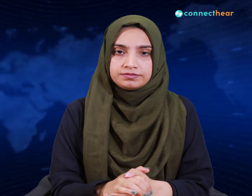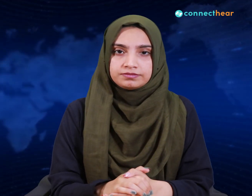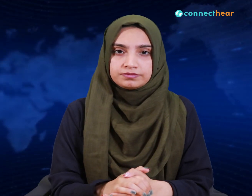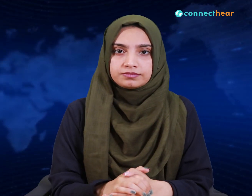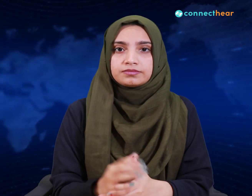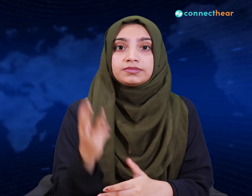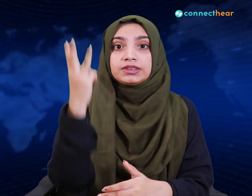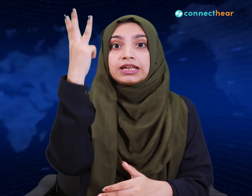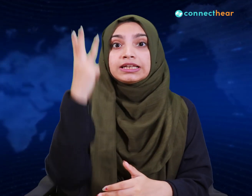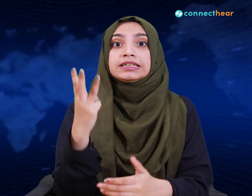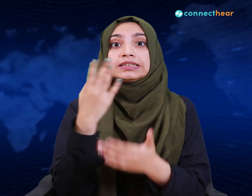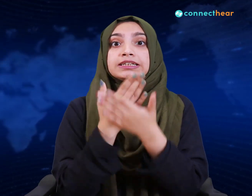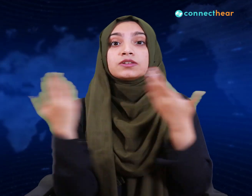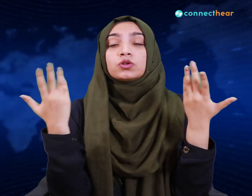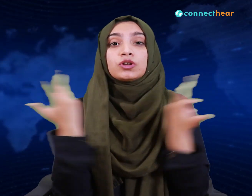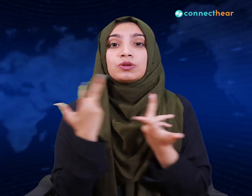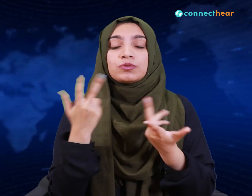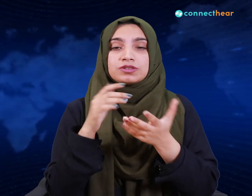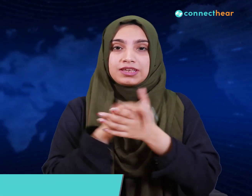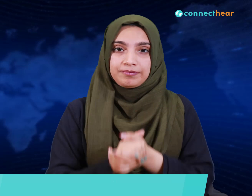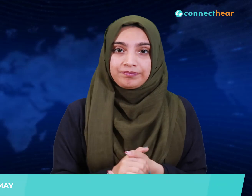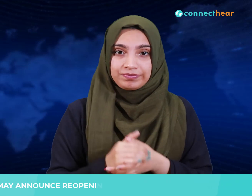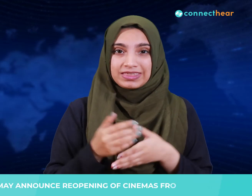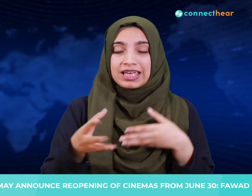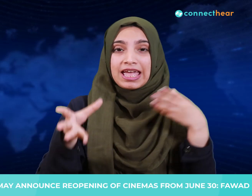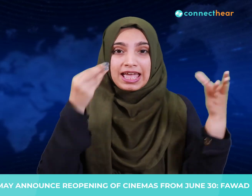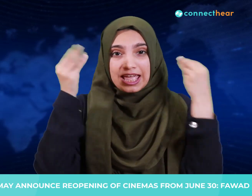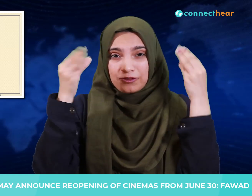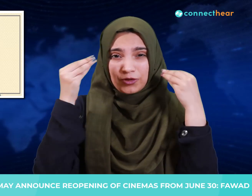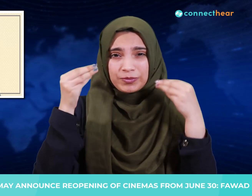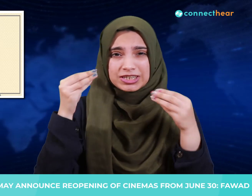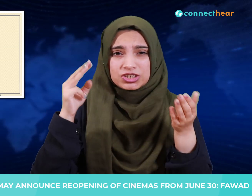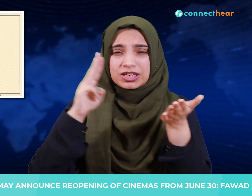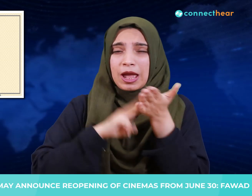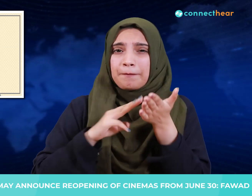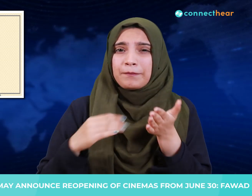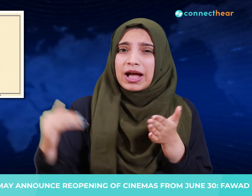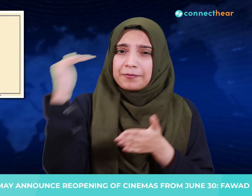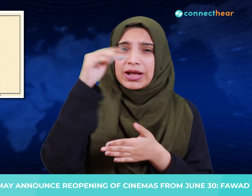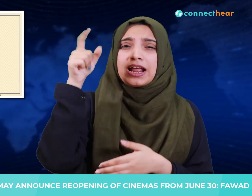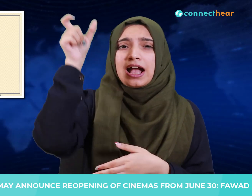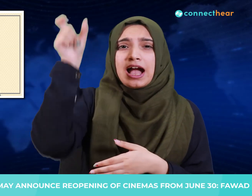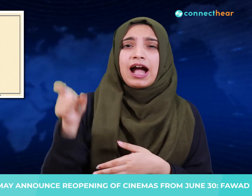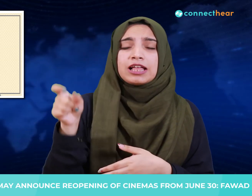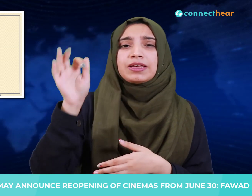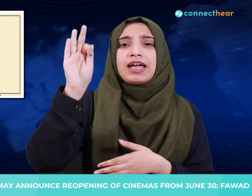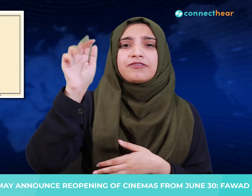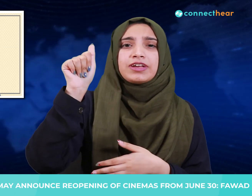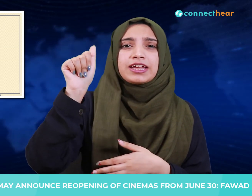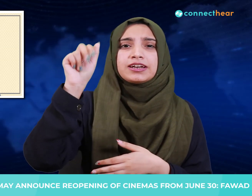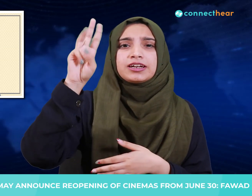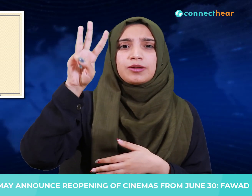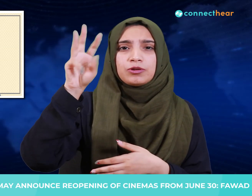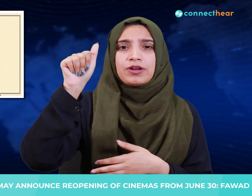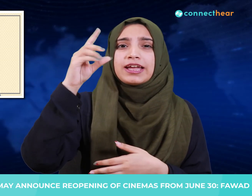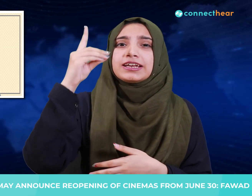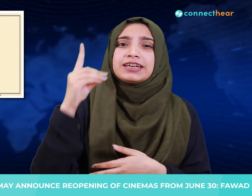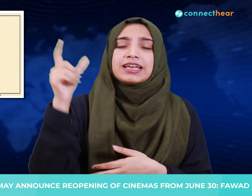Information Minister Fawad Chaudhry informed on Tuesday that the NCOC